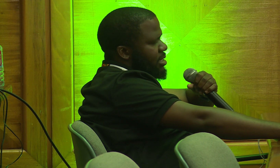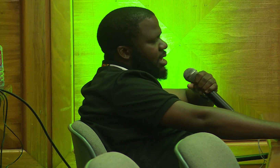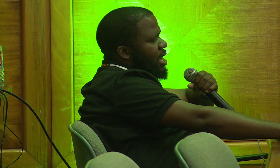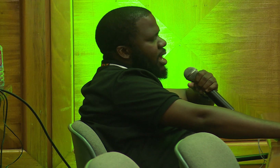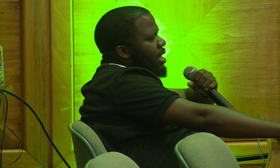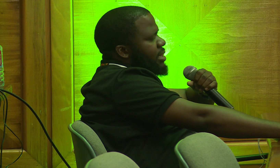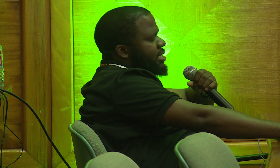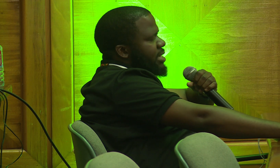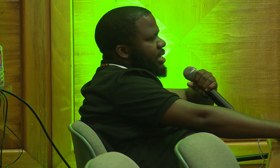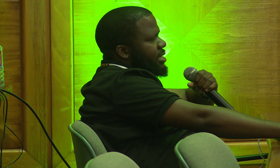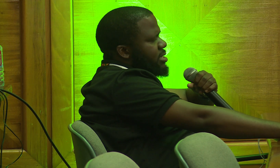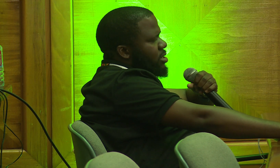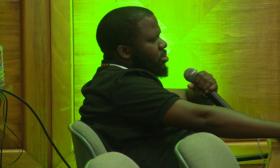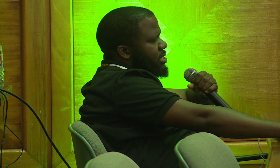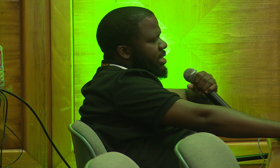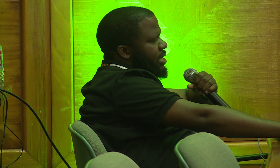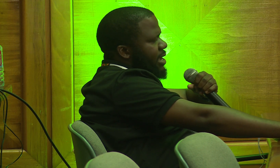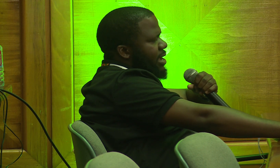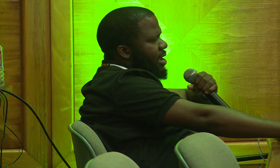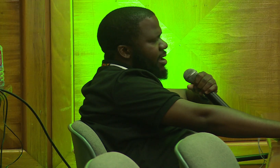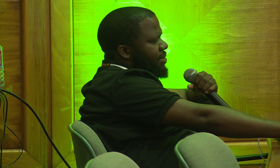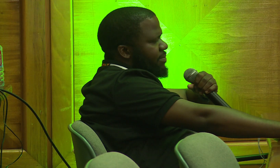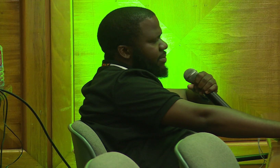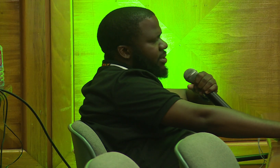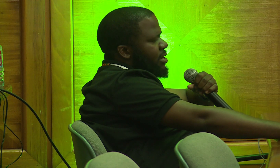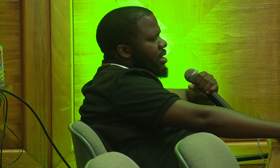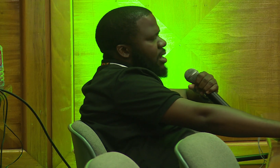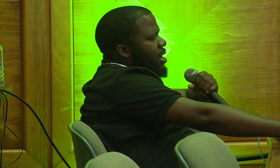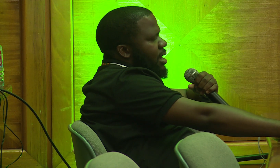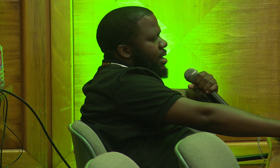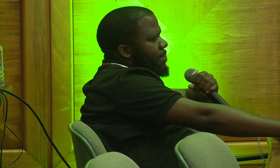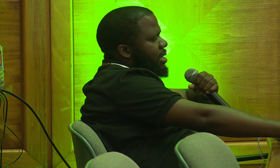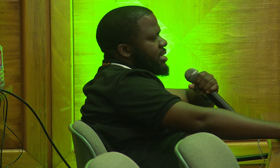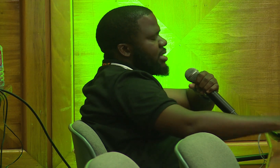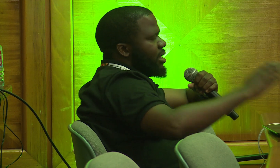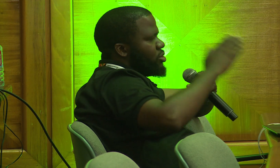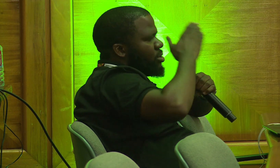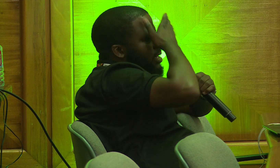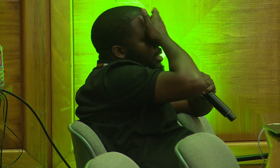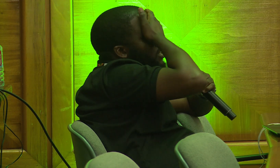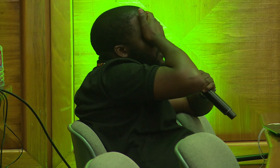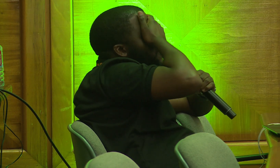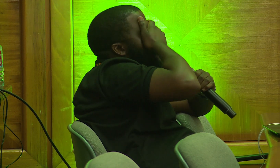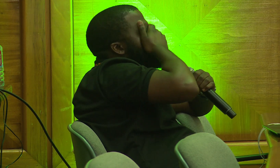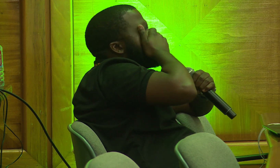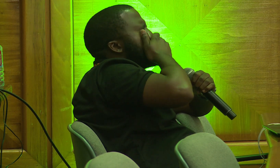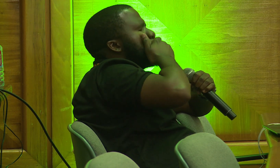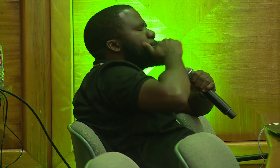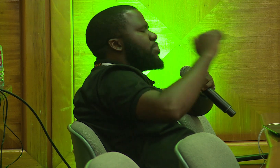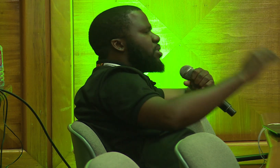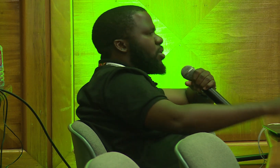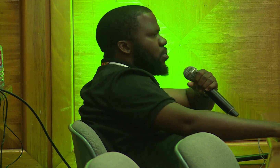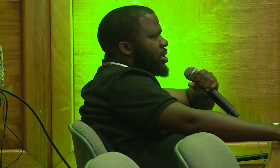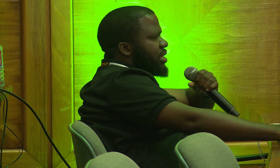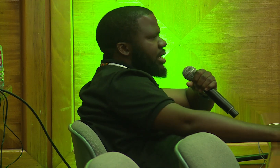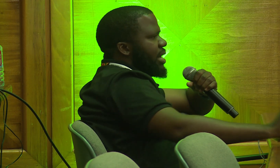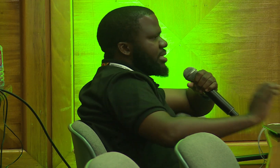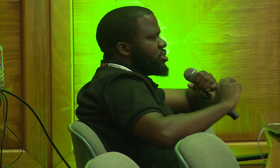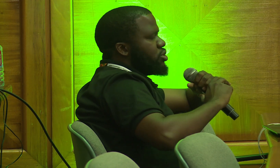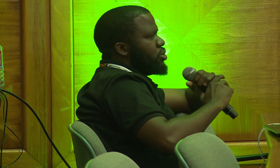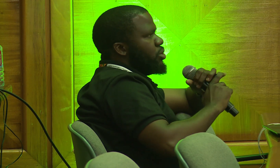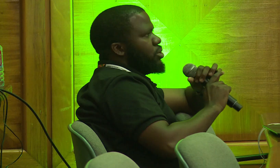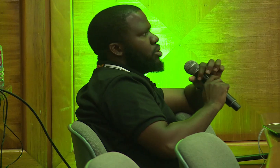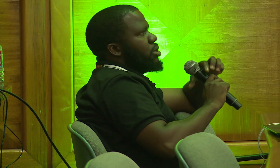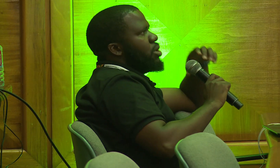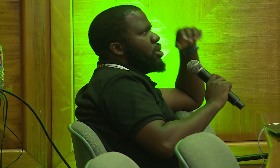population. The second question that I have is actually with